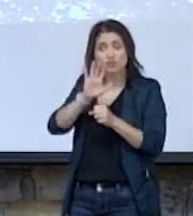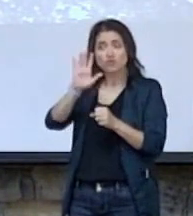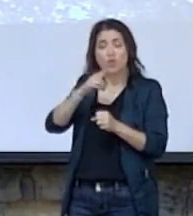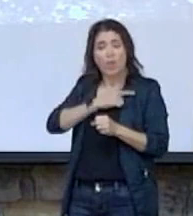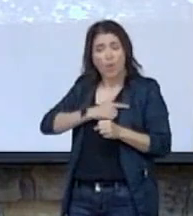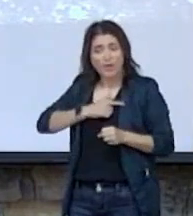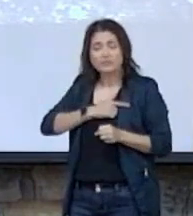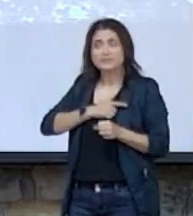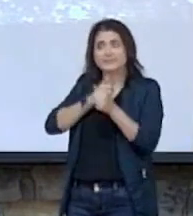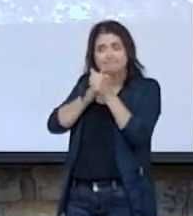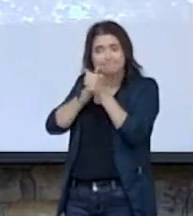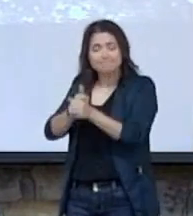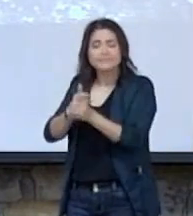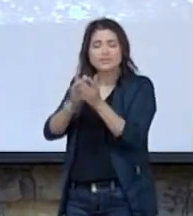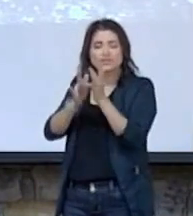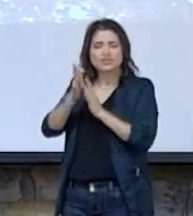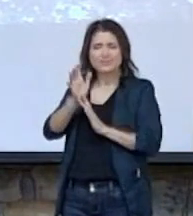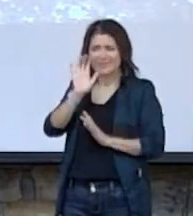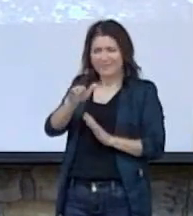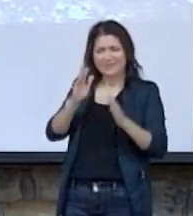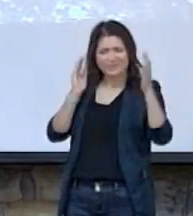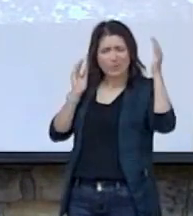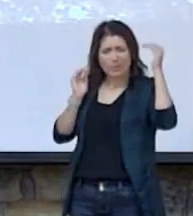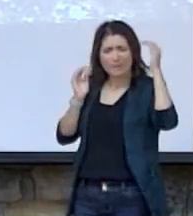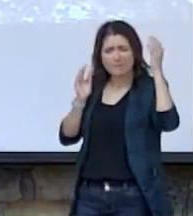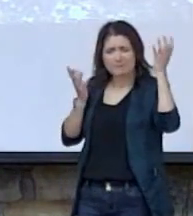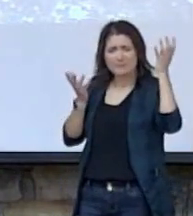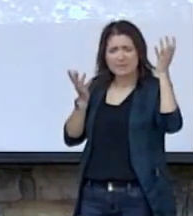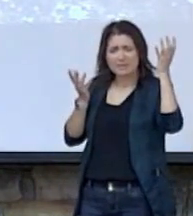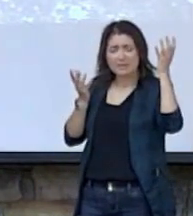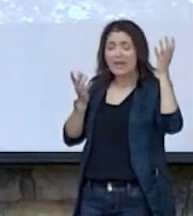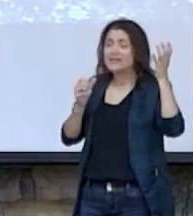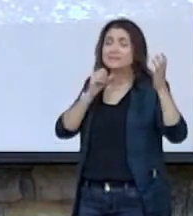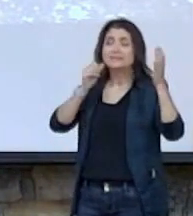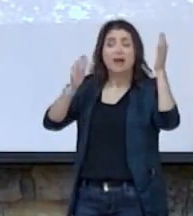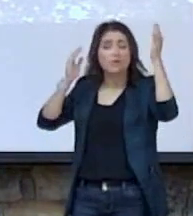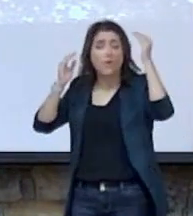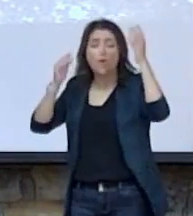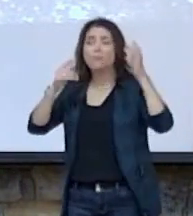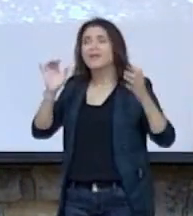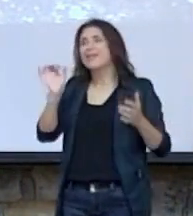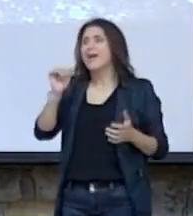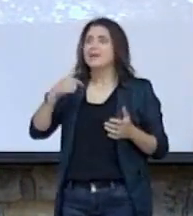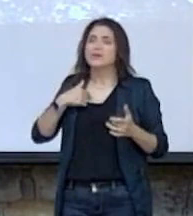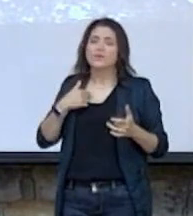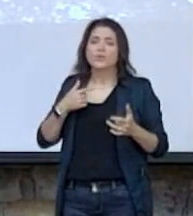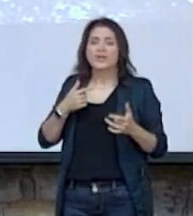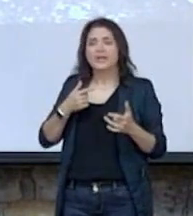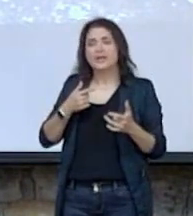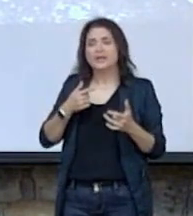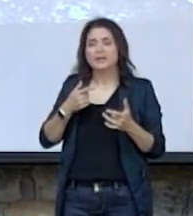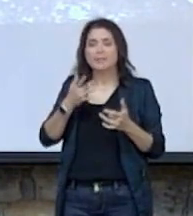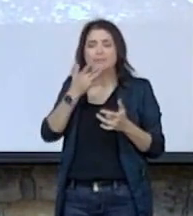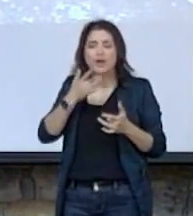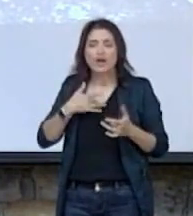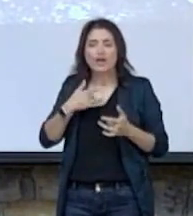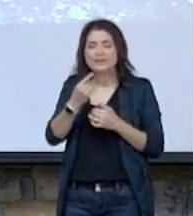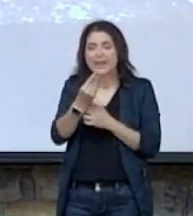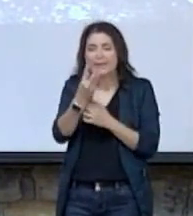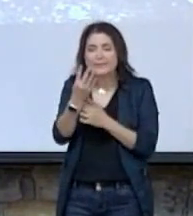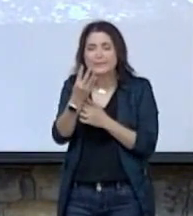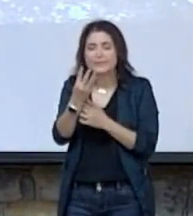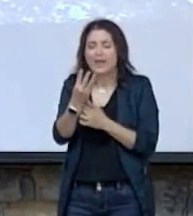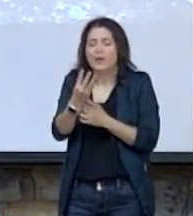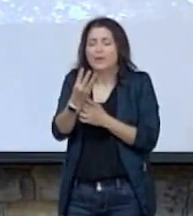to Jesus. You see, that's our hope. And it's not a hope like we hope when we blow out our birthday candles and we make a